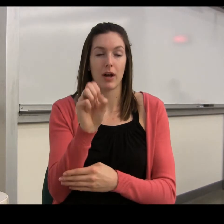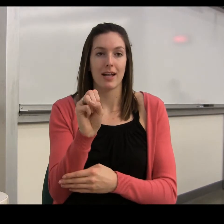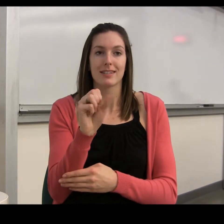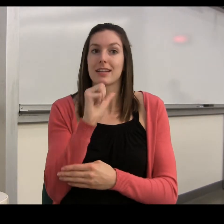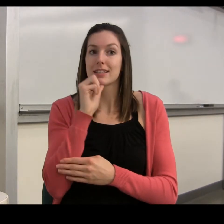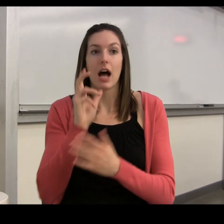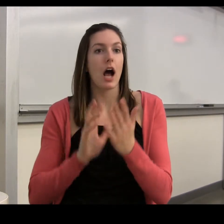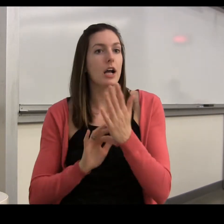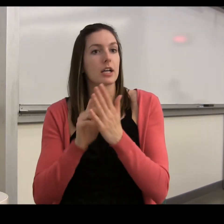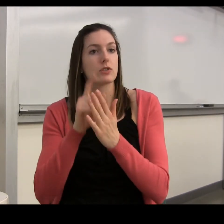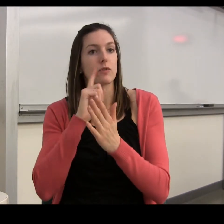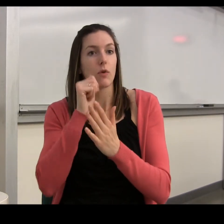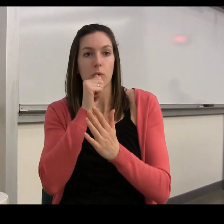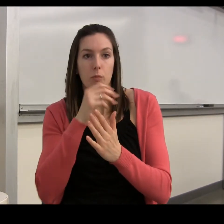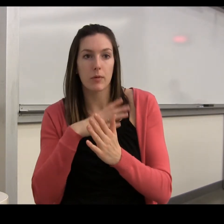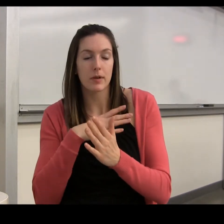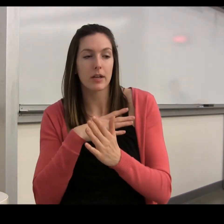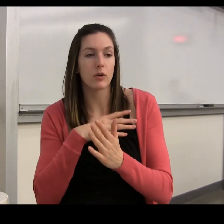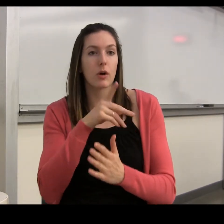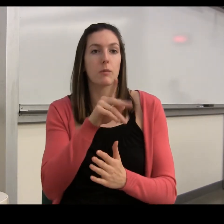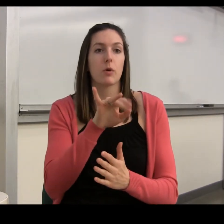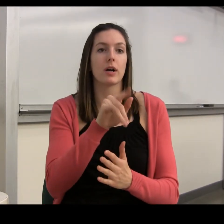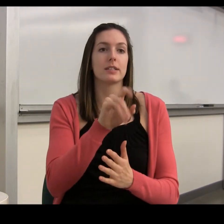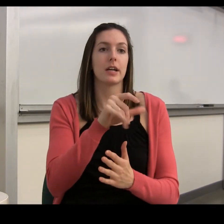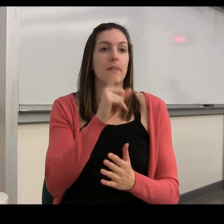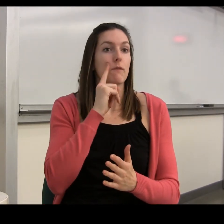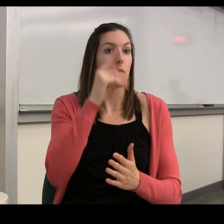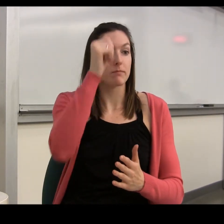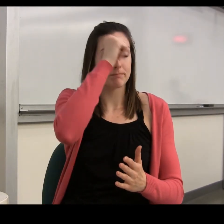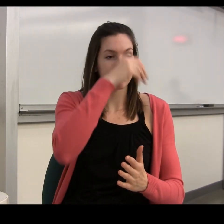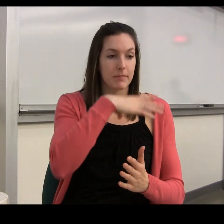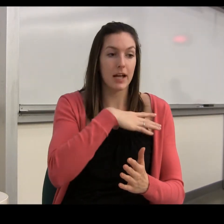women. Prostate for men, it still is coronary heart disease.